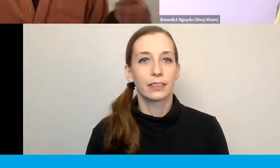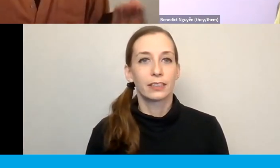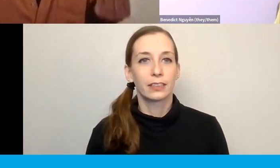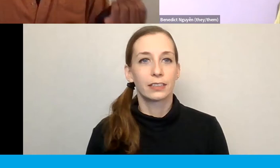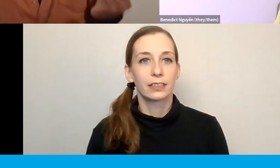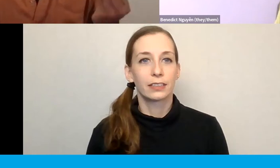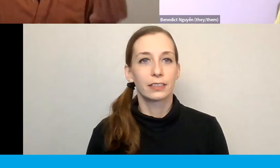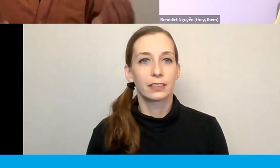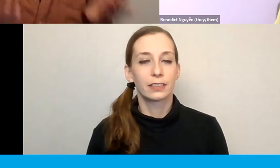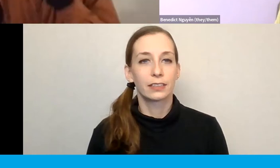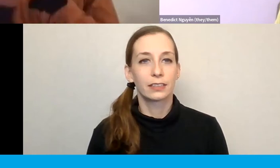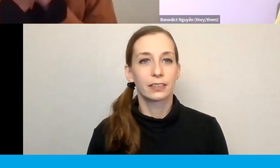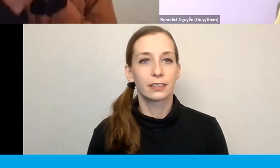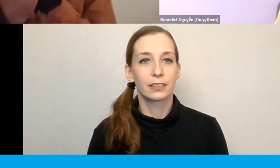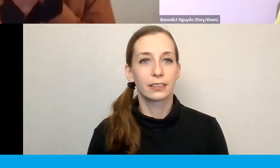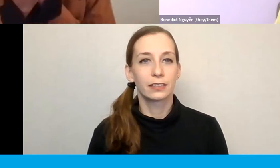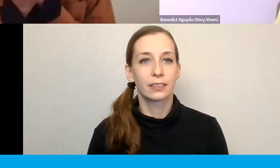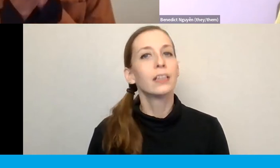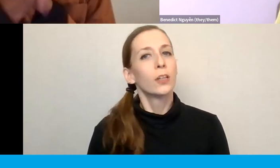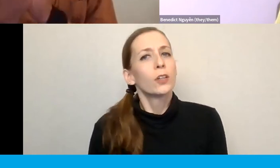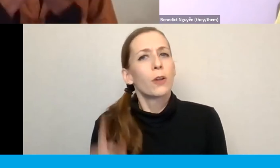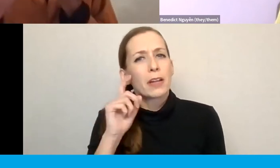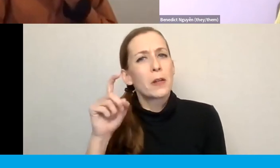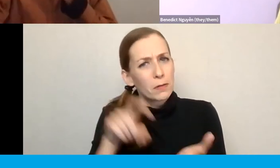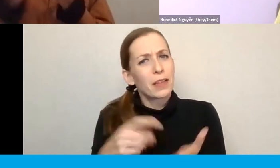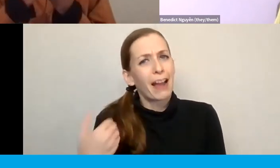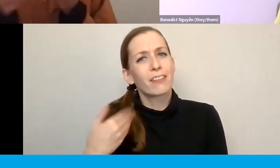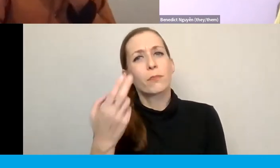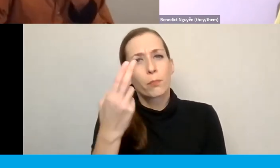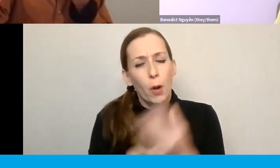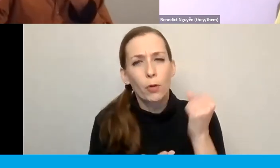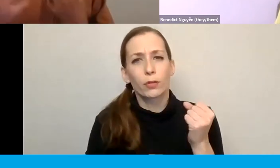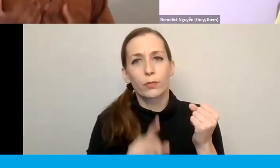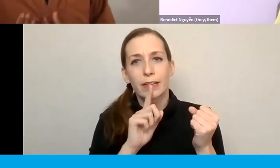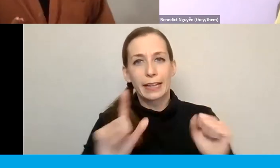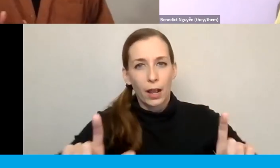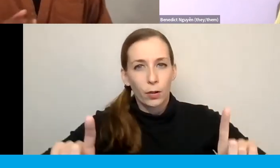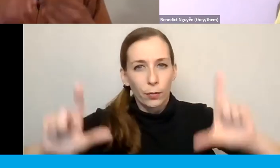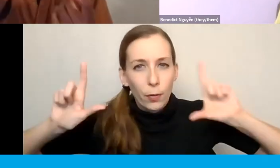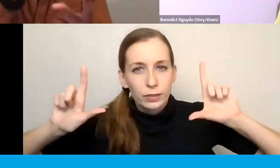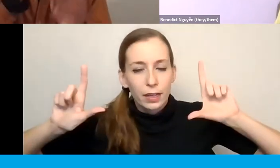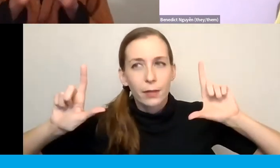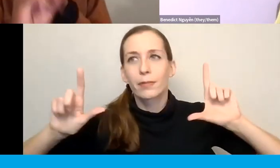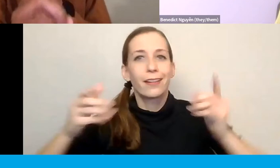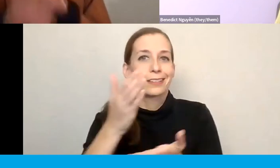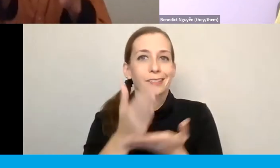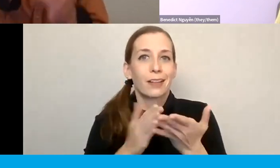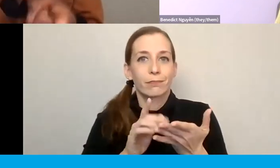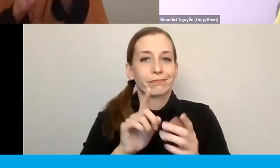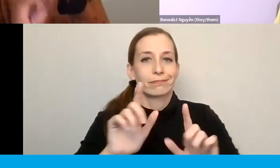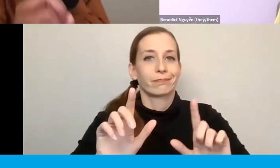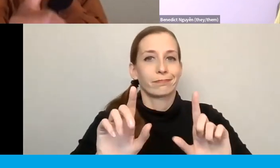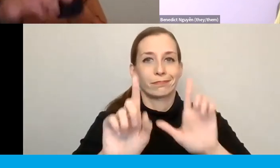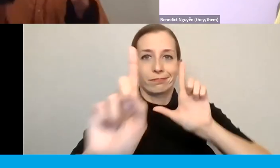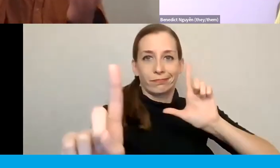there's a bit of both of like close up intimate shots, and then there's shots where there's a lot of distance. And then there's one section that which we really